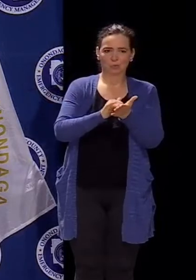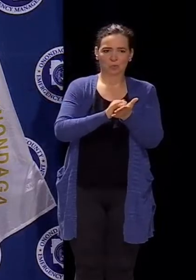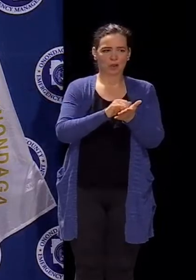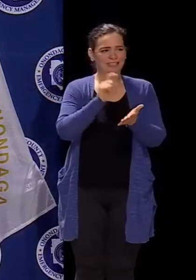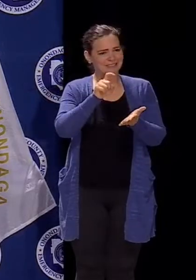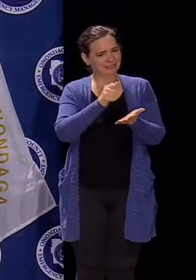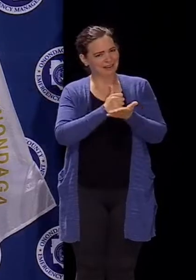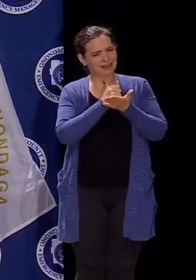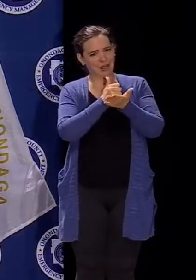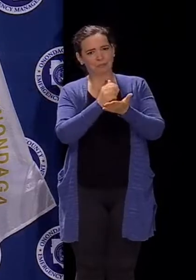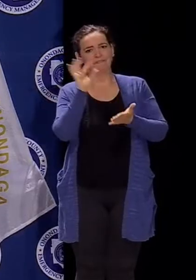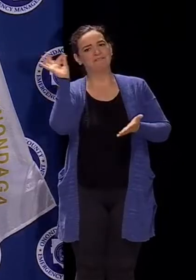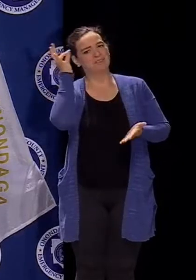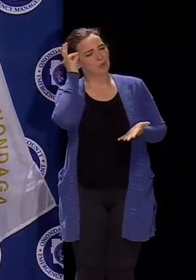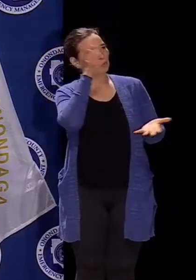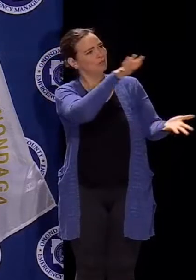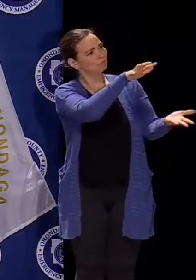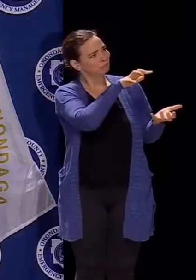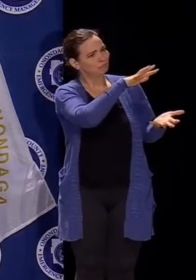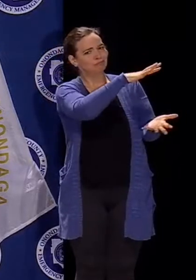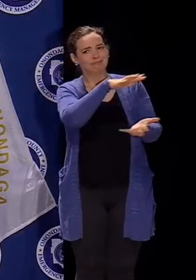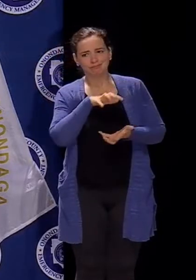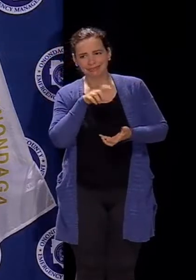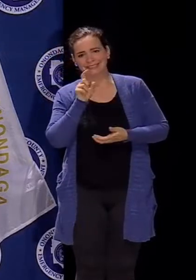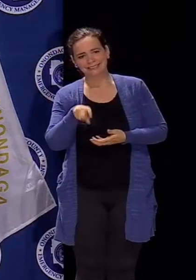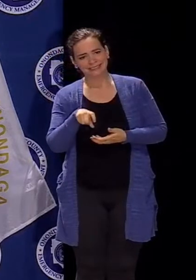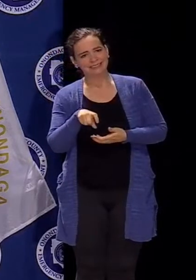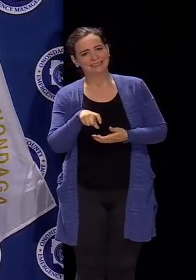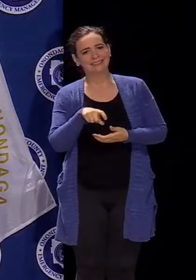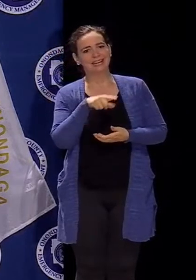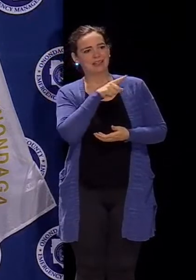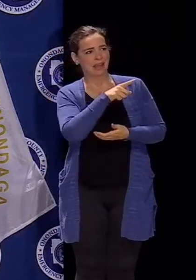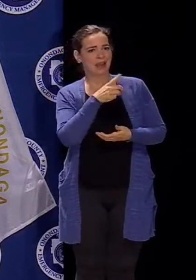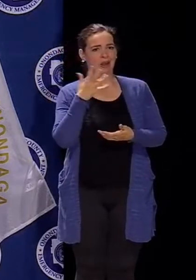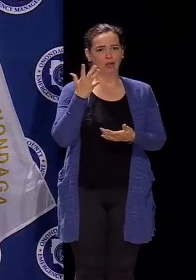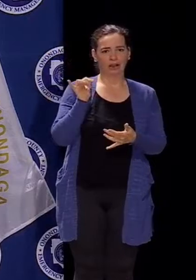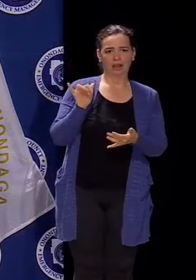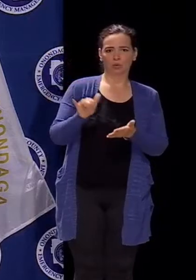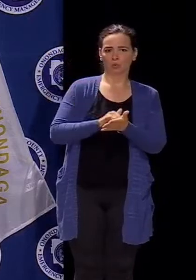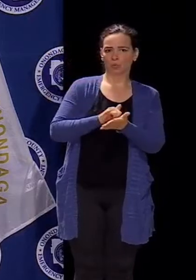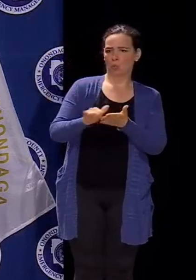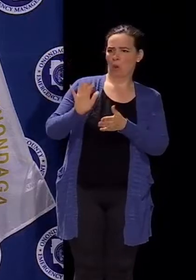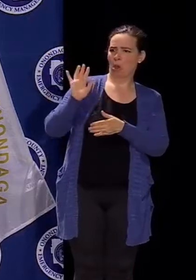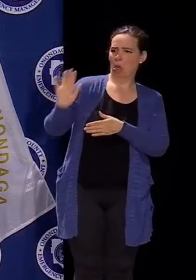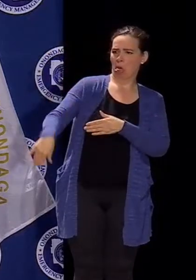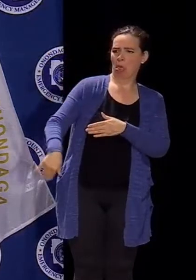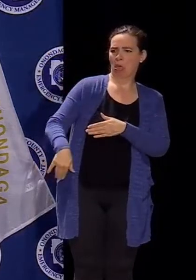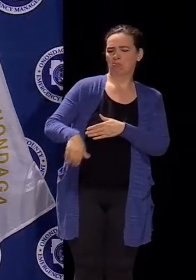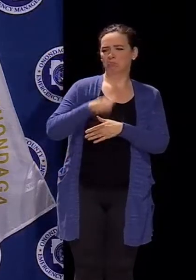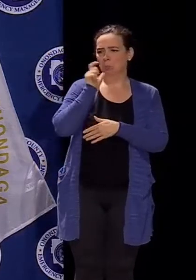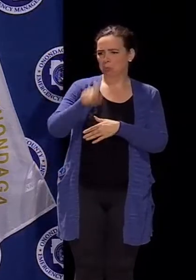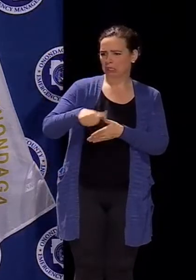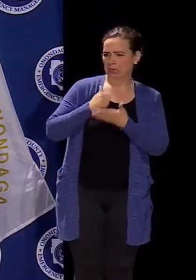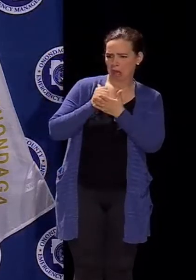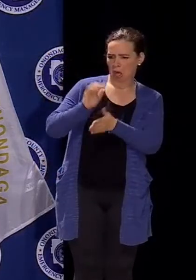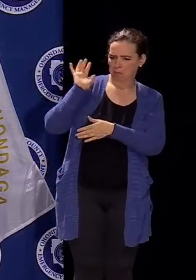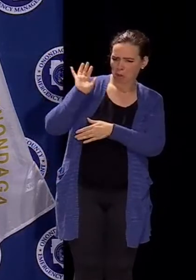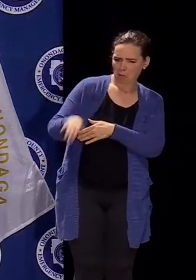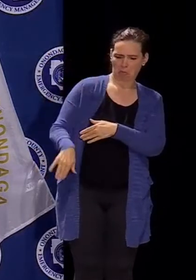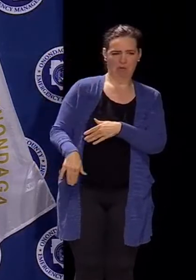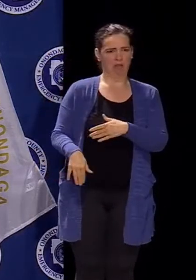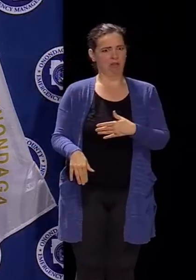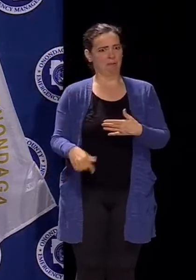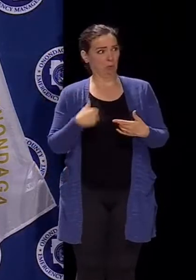that. My federal friends who act like the state of New York doesn't need help need to move on, and the reality is they need help.